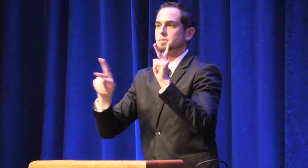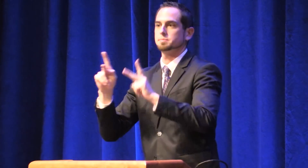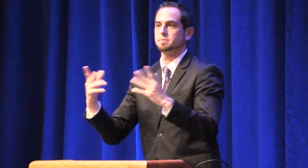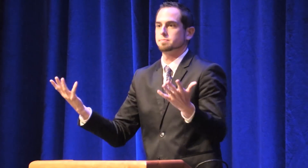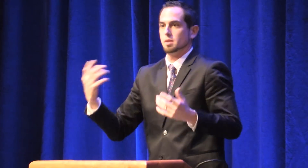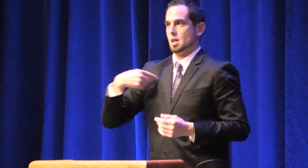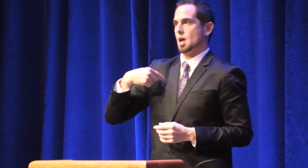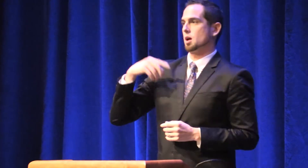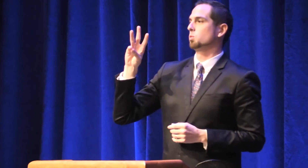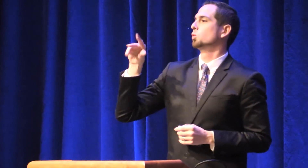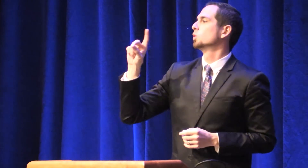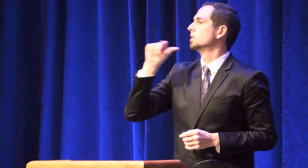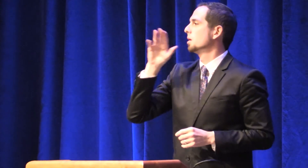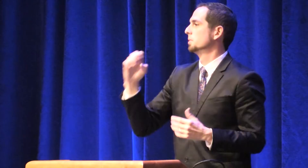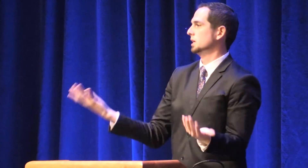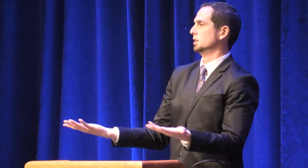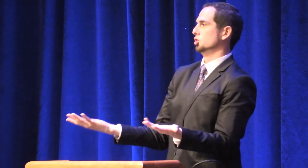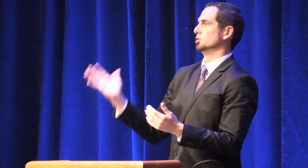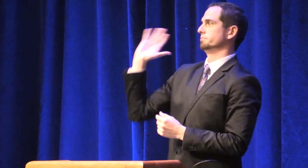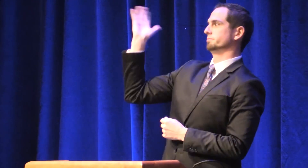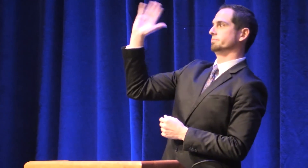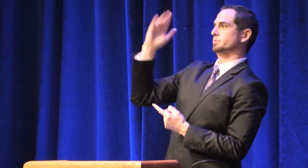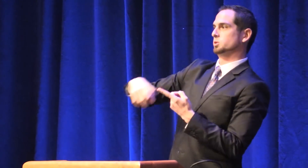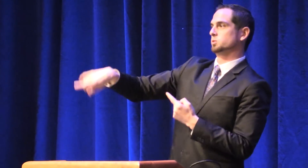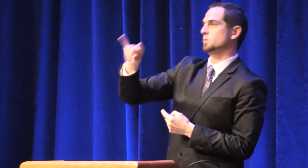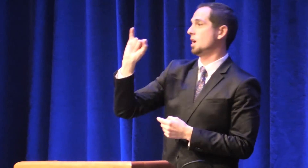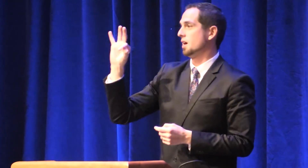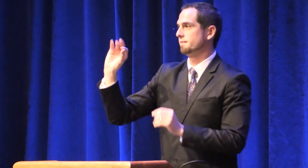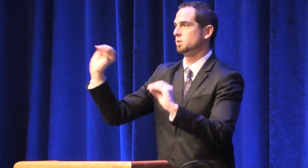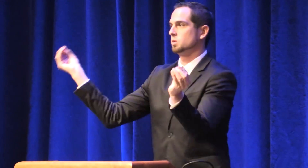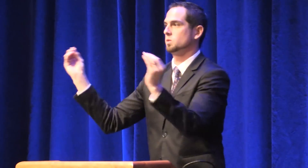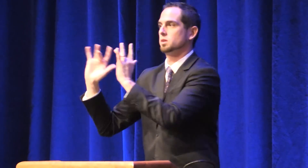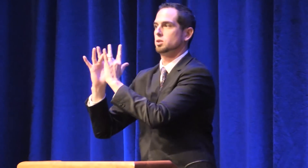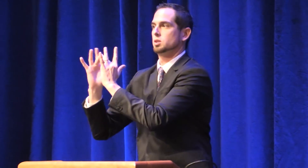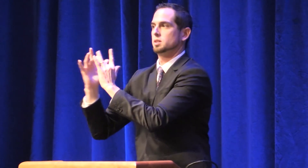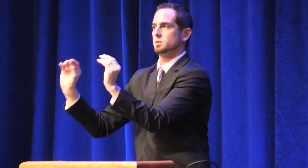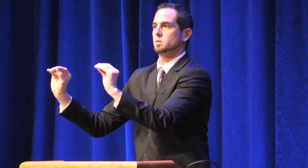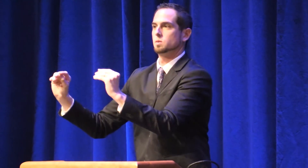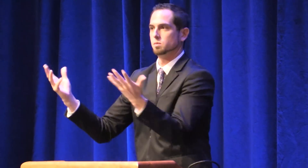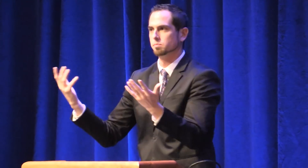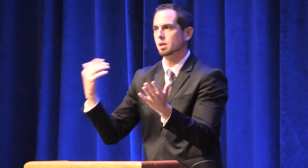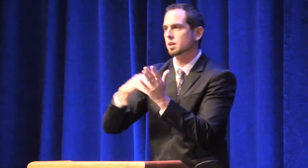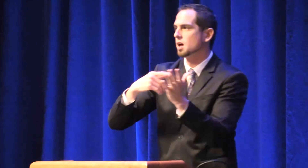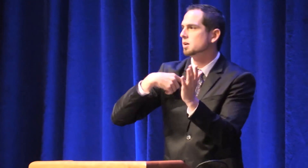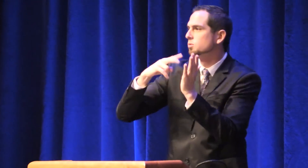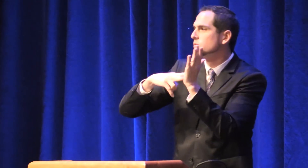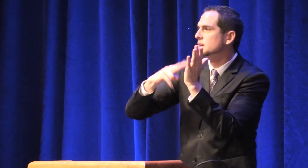Social media is a game changer for the deaf community. I would not be here standing in front of you were it not for the